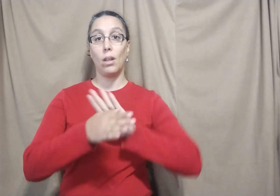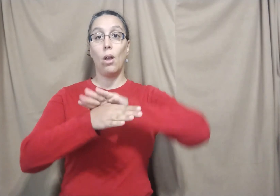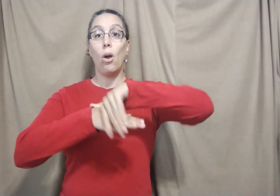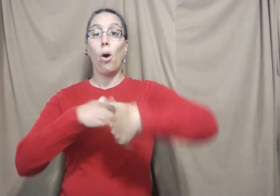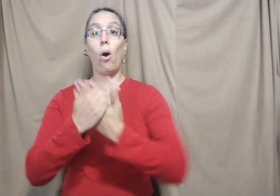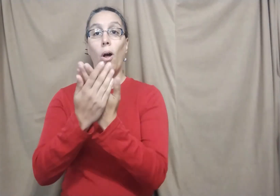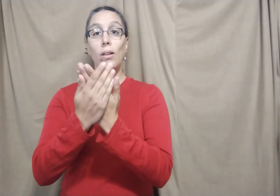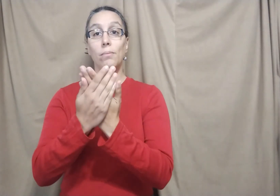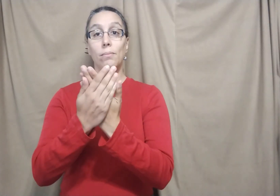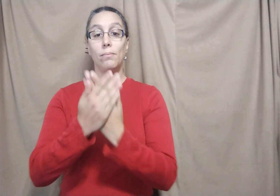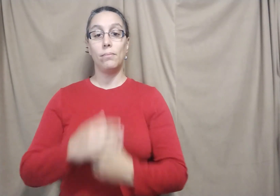All,